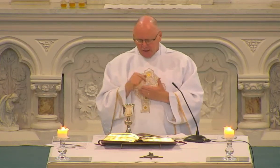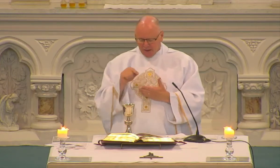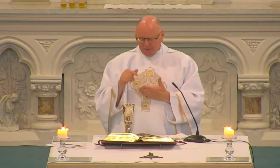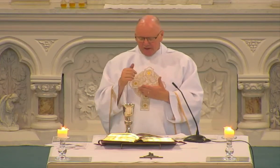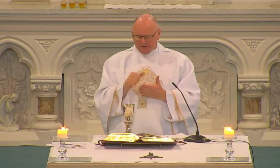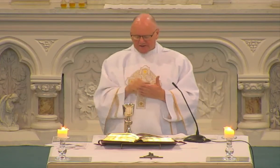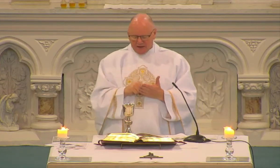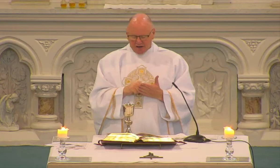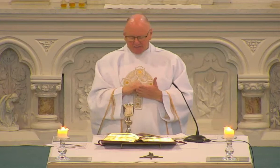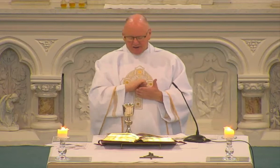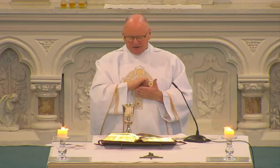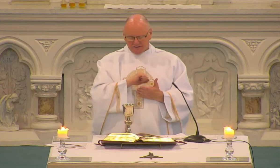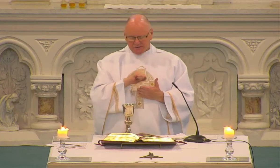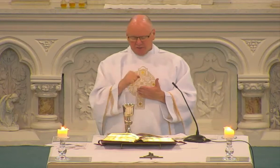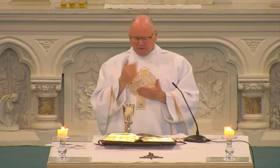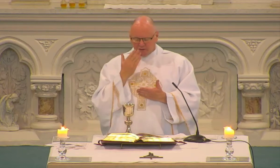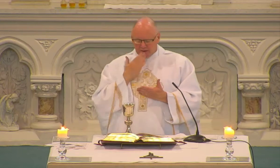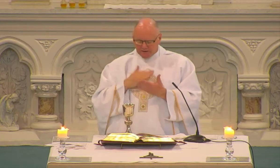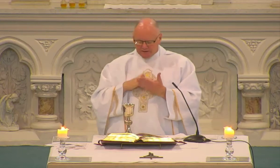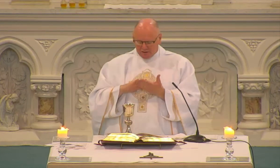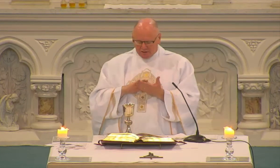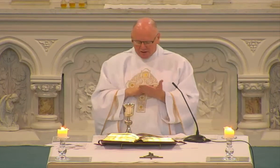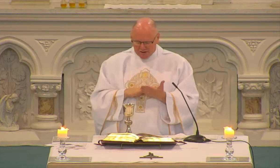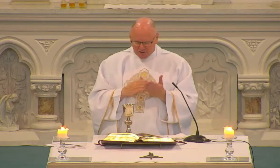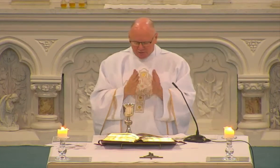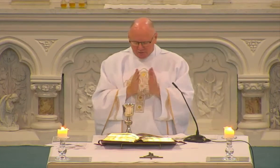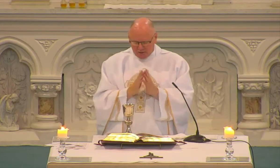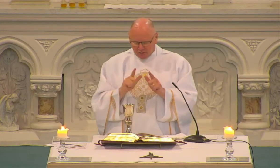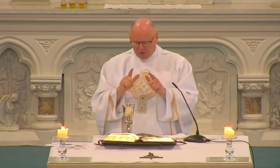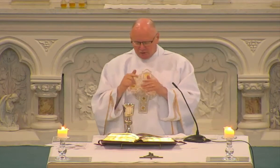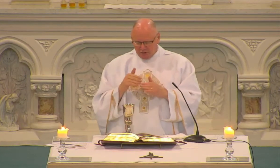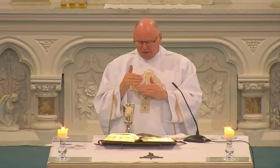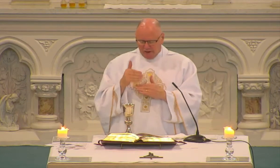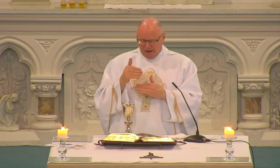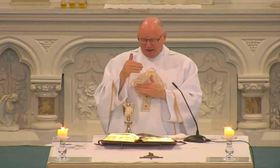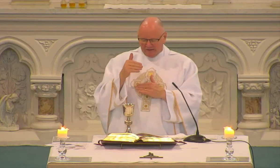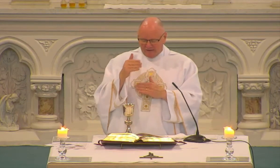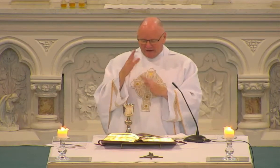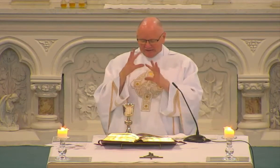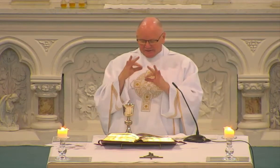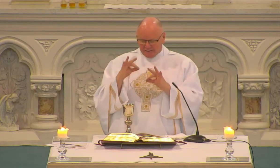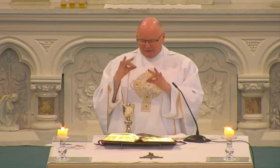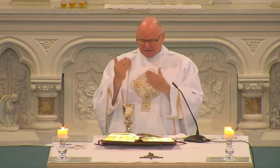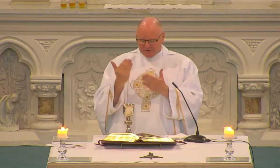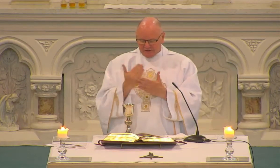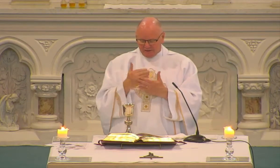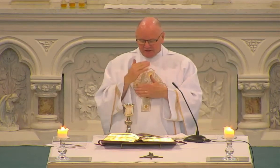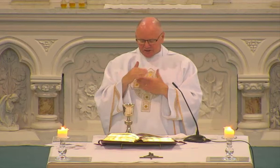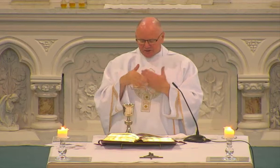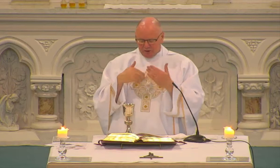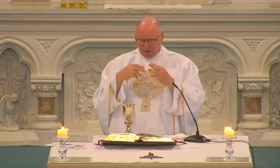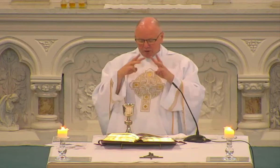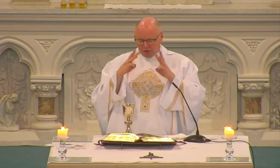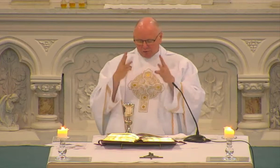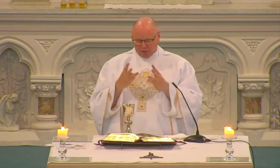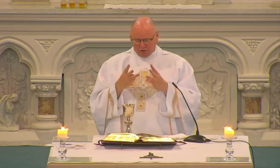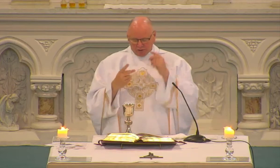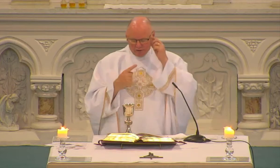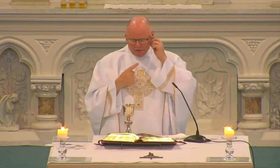May this sacrifice of our reconciliation, we pray, O Lord, advance the peace and salvation of all the world.